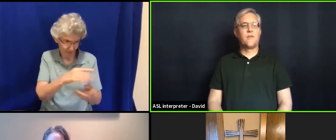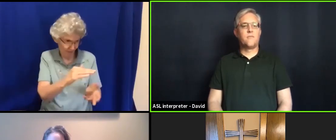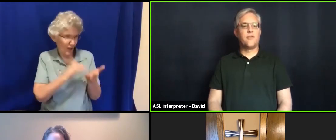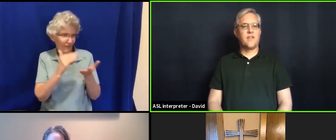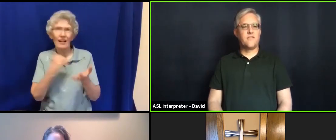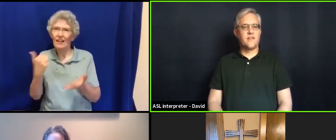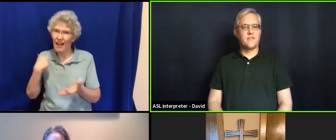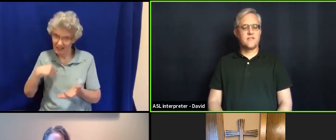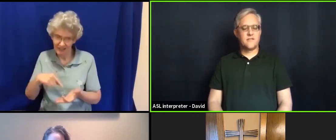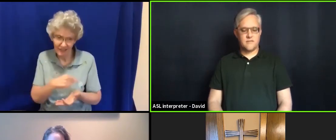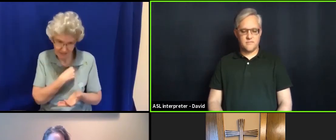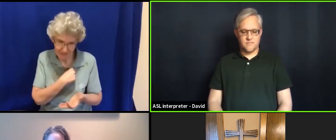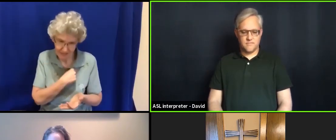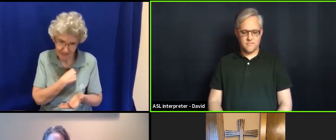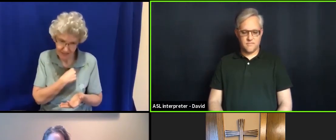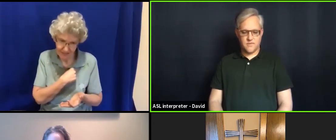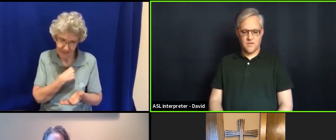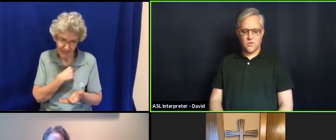From forgiveness